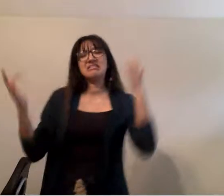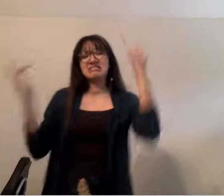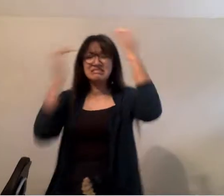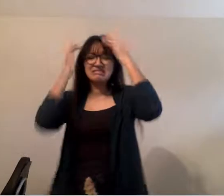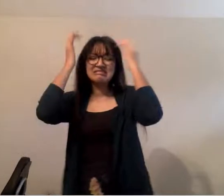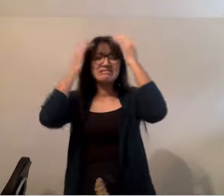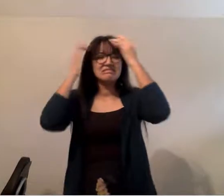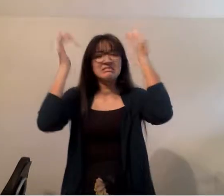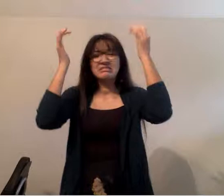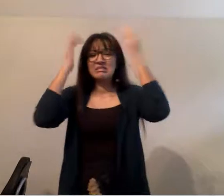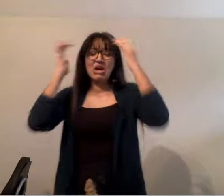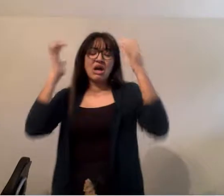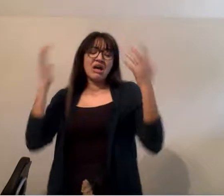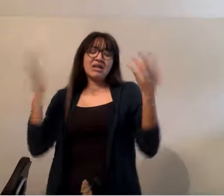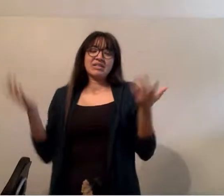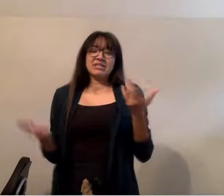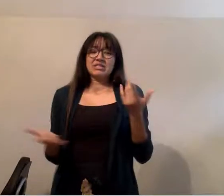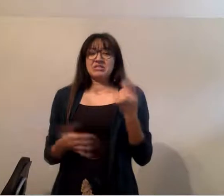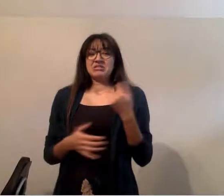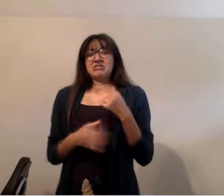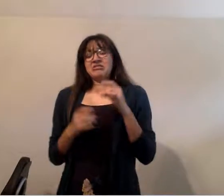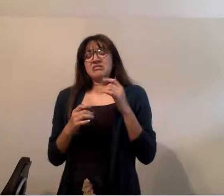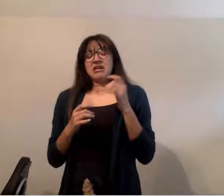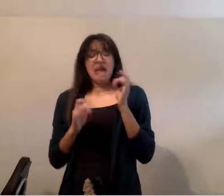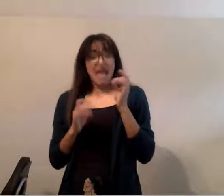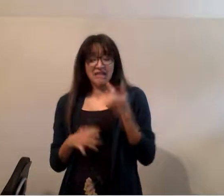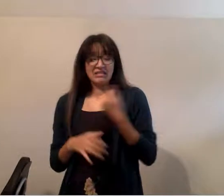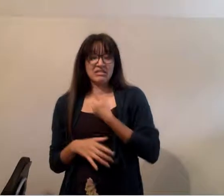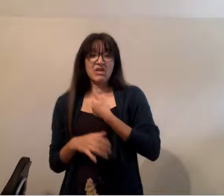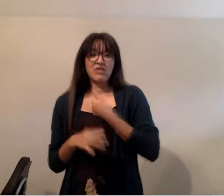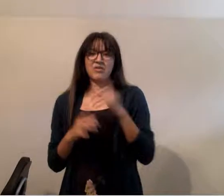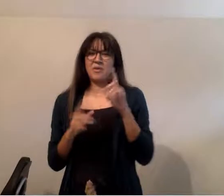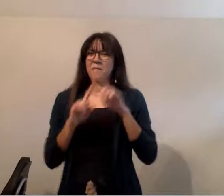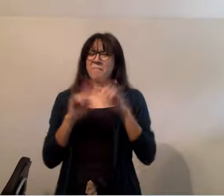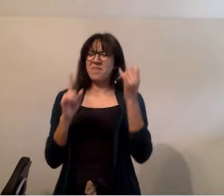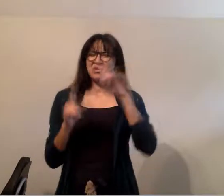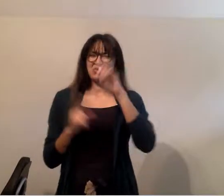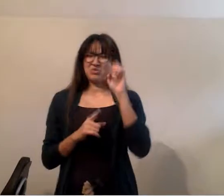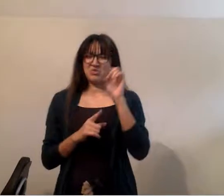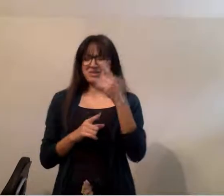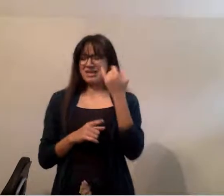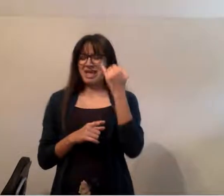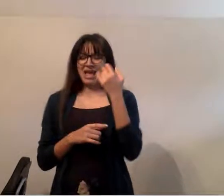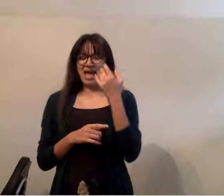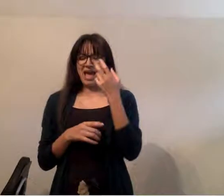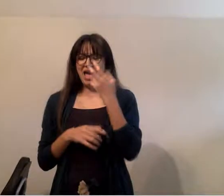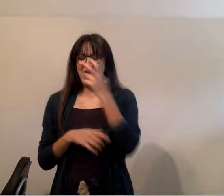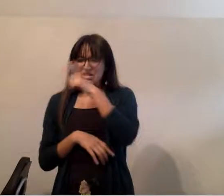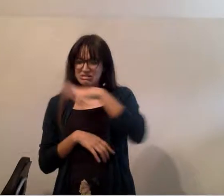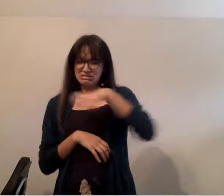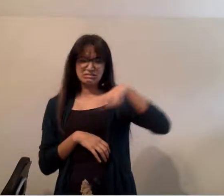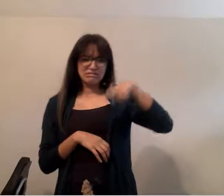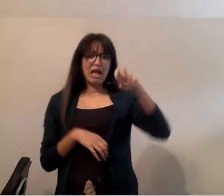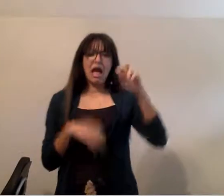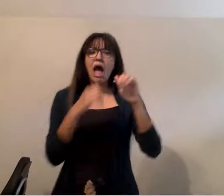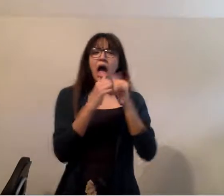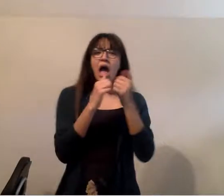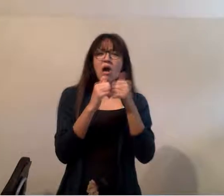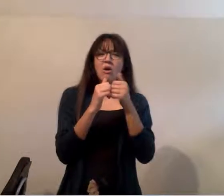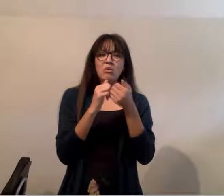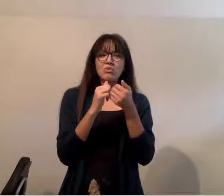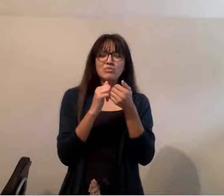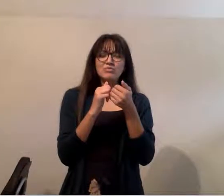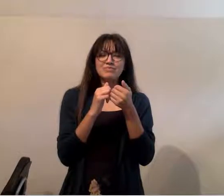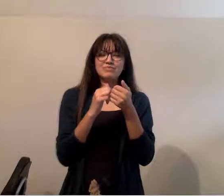this situation with the monkey behind the wheel, how does the procrastinator ever get himself over here to this blue zone? A less pleasant place, but where